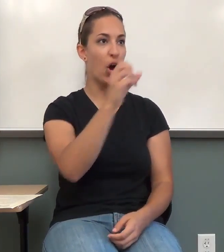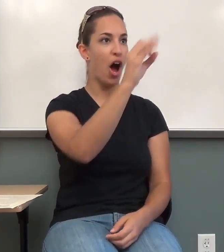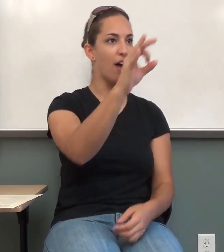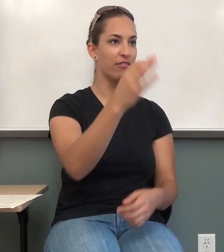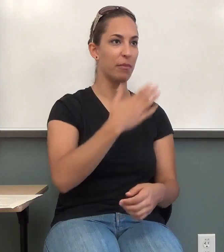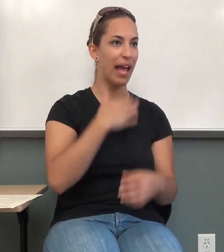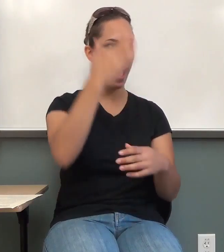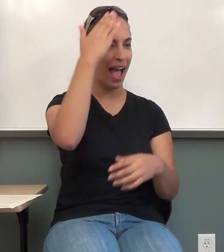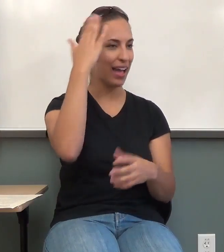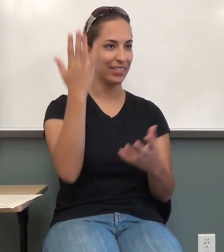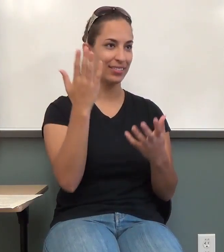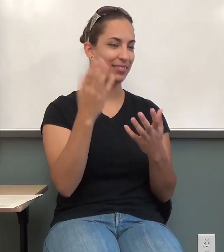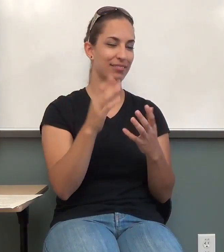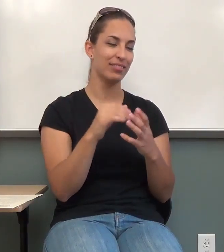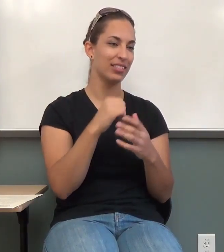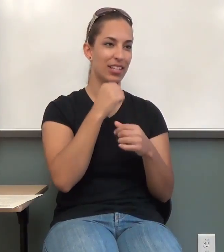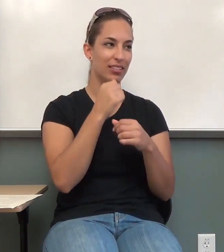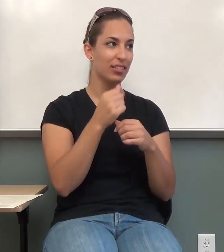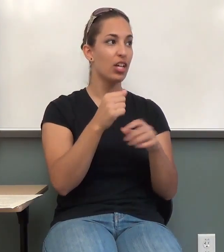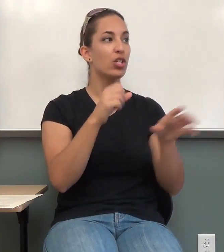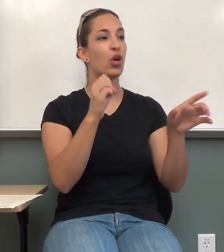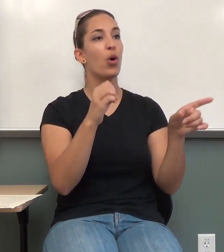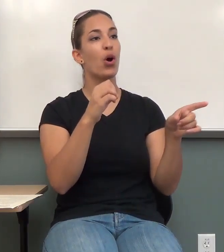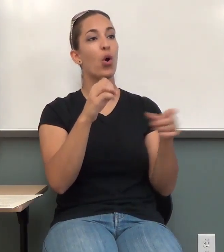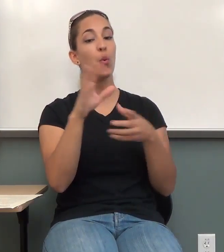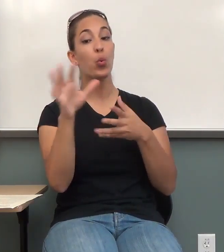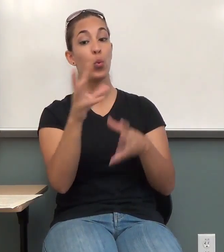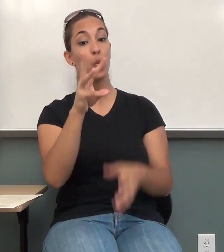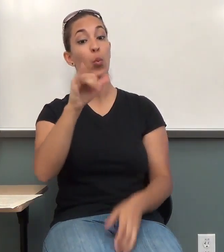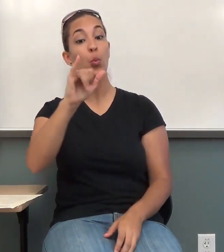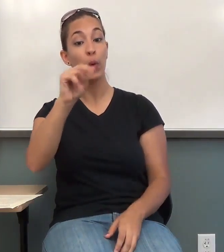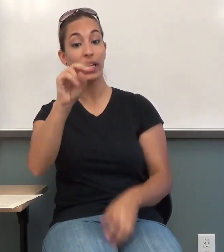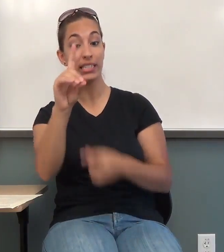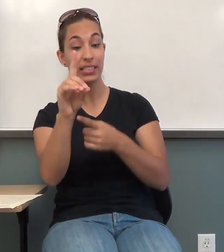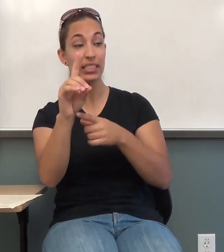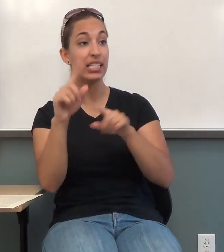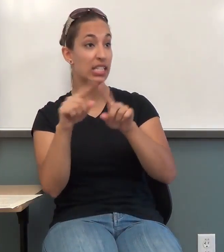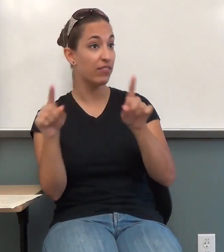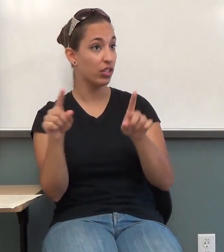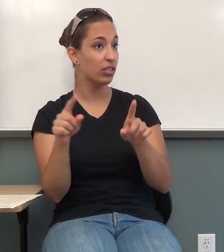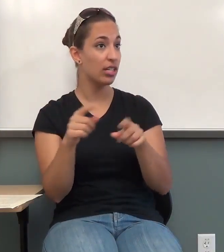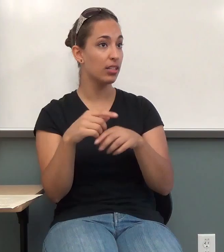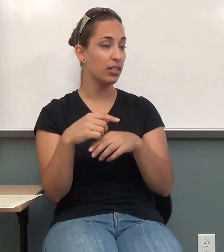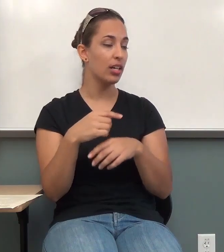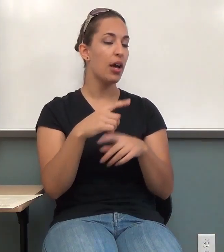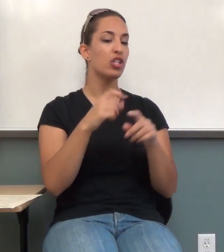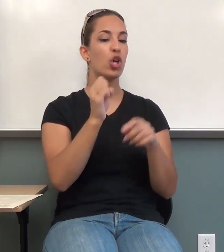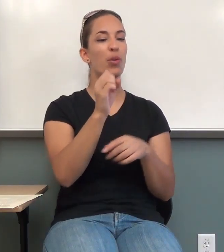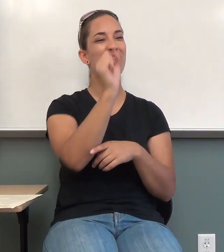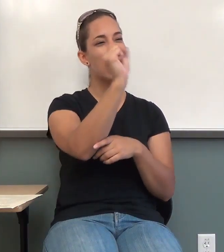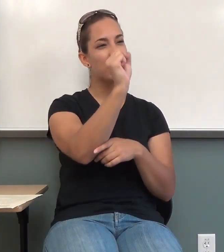be? Wind. Wind. Good. That would be a noun. So that would be our subject. So the subject can be simple or complete. So